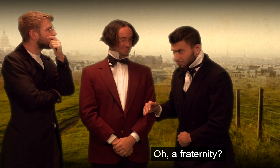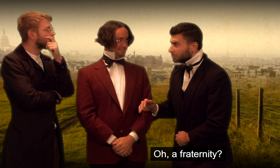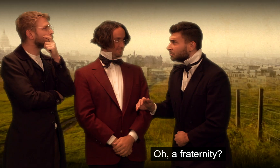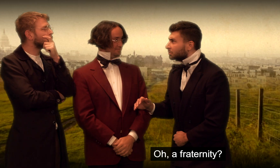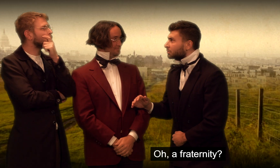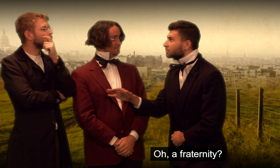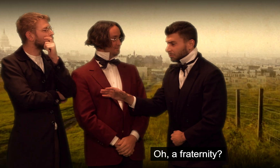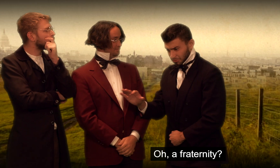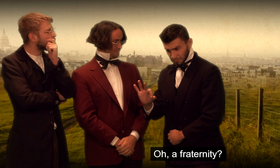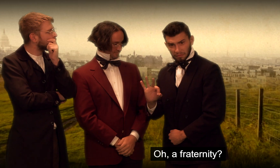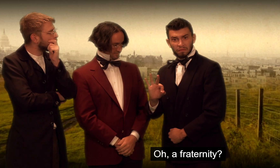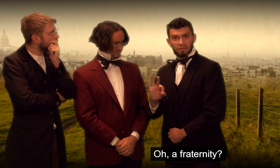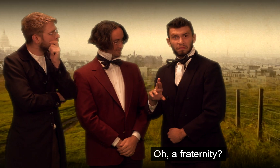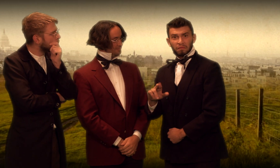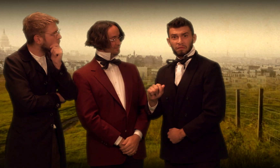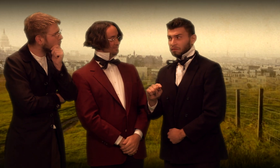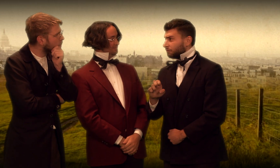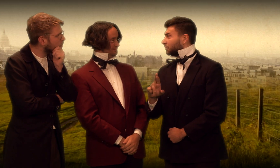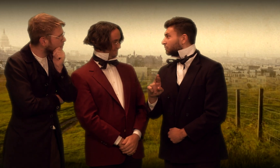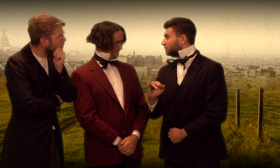Oh, fraternity?